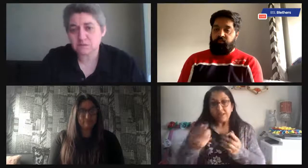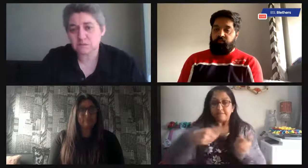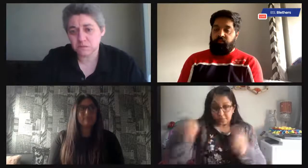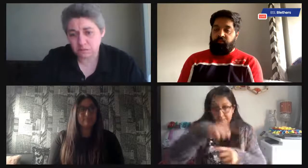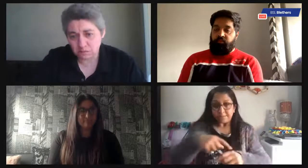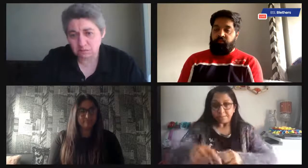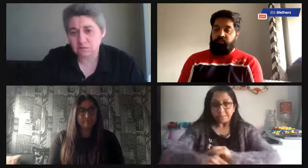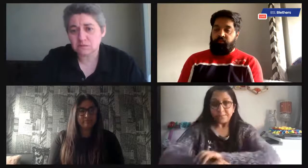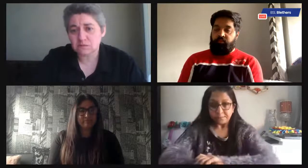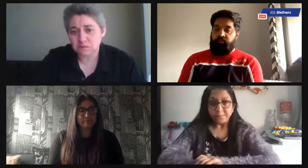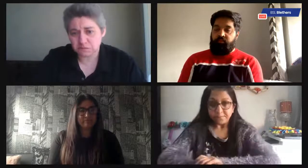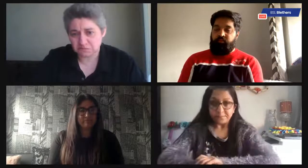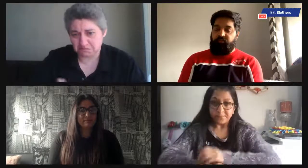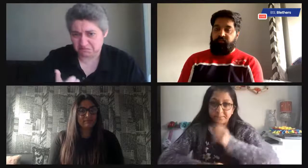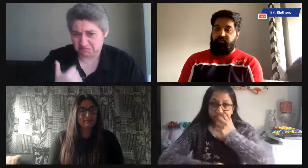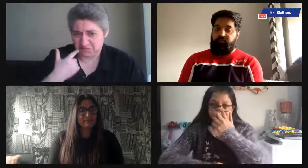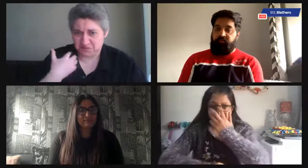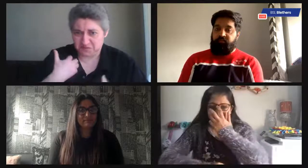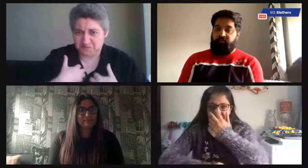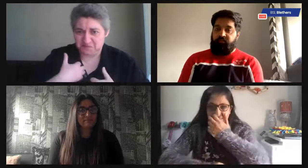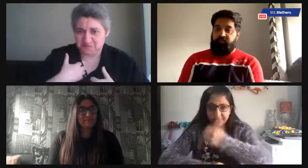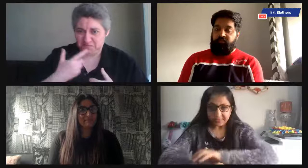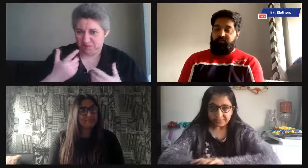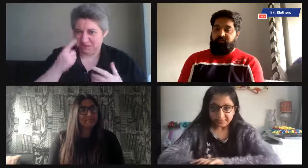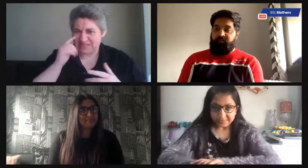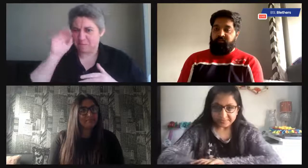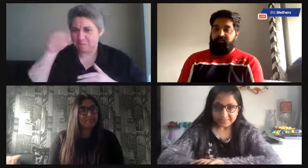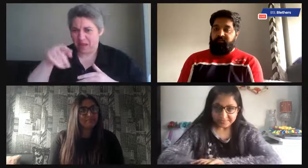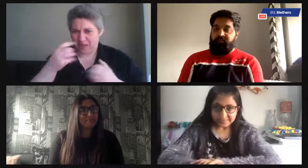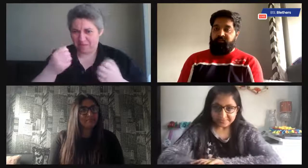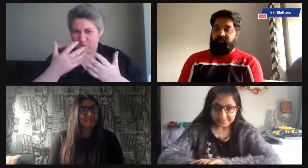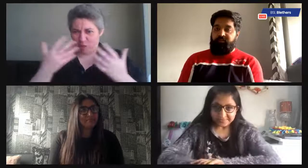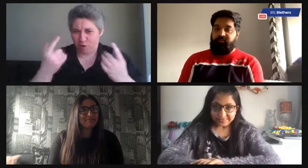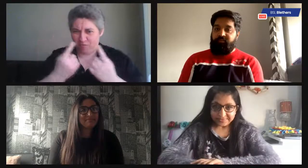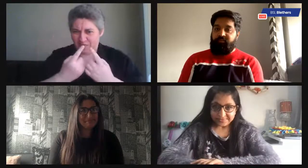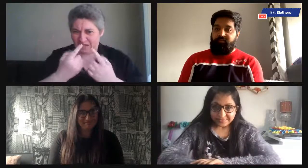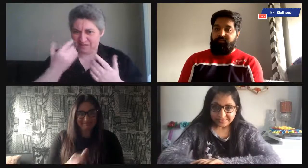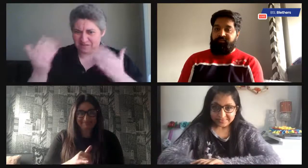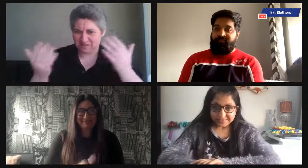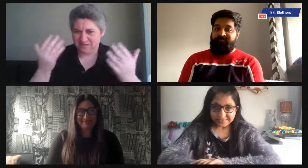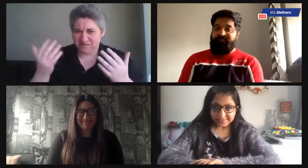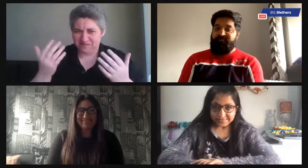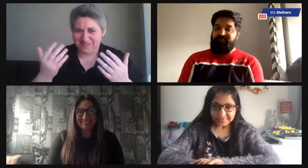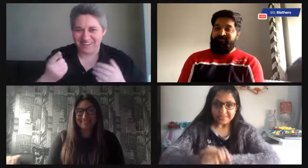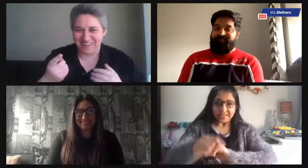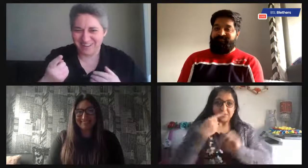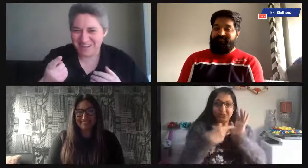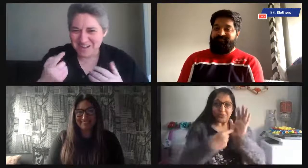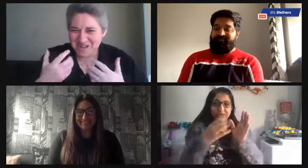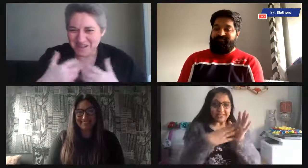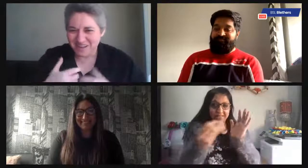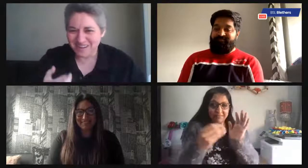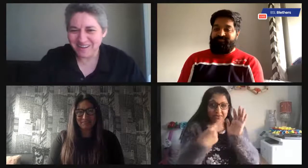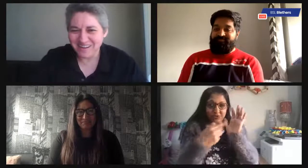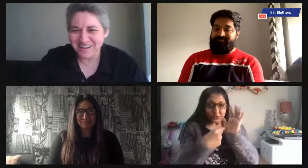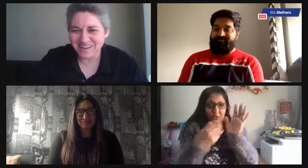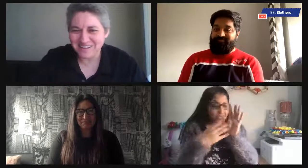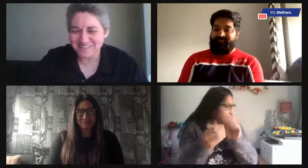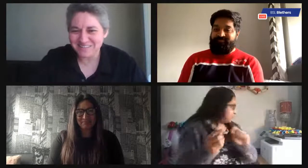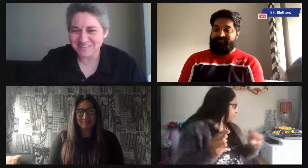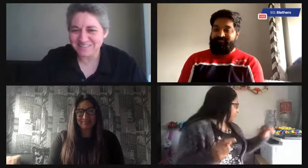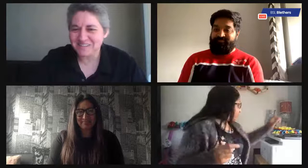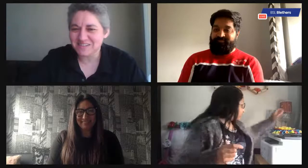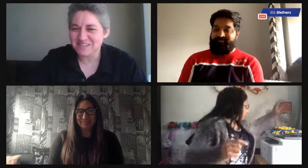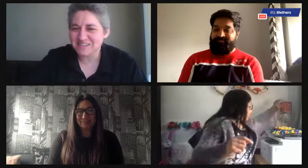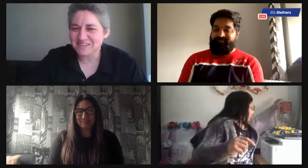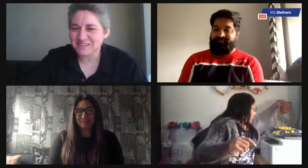the materials? Yes, that's correct, Avril. We do. We provide them. Sounds fascinating. I can see in the background you've got lots of